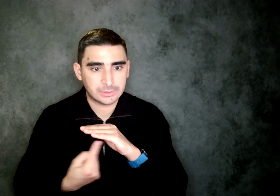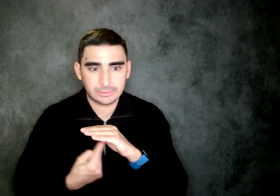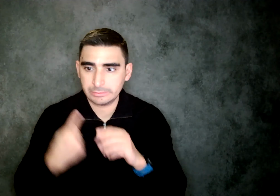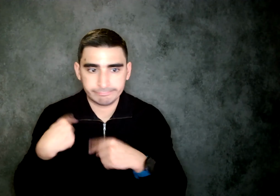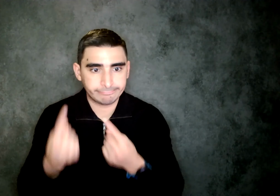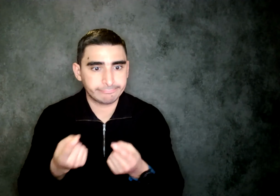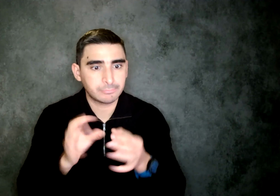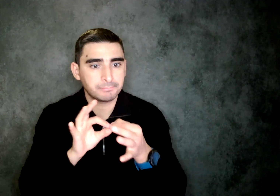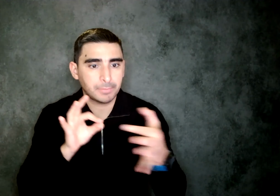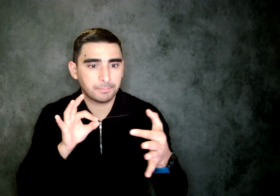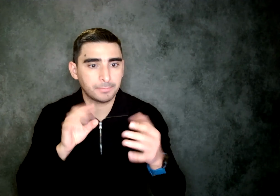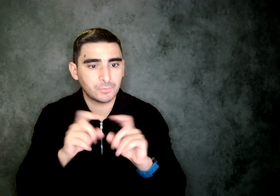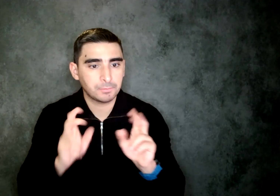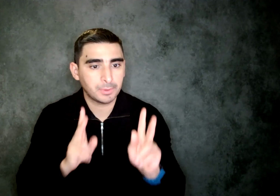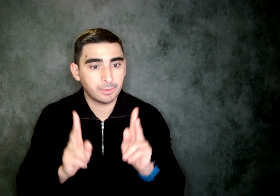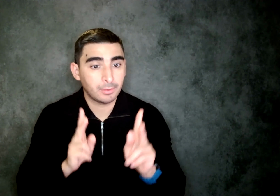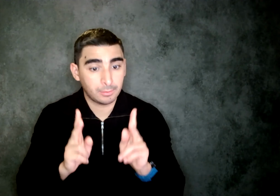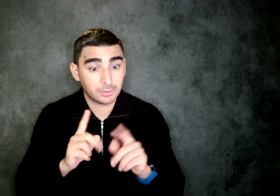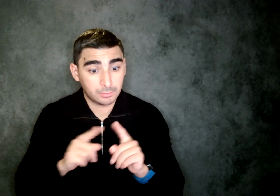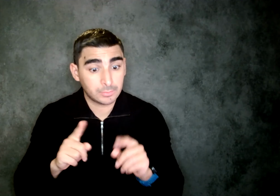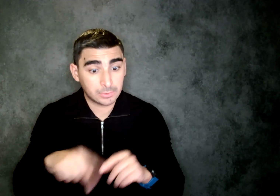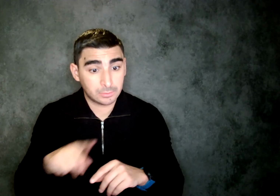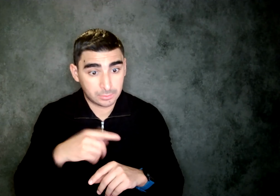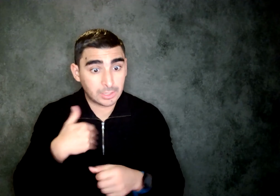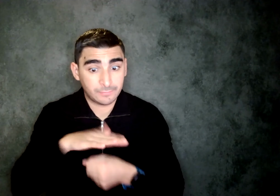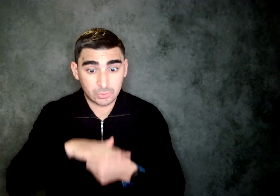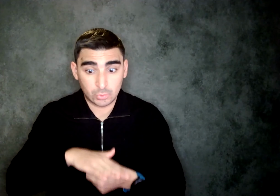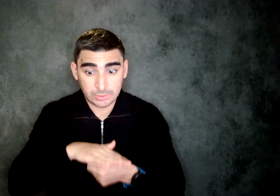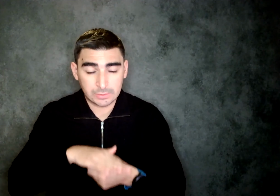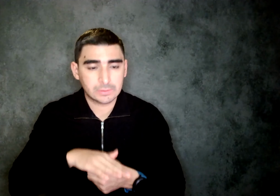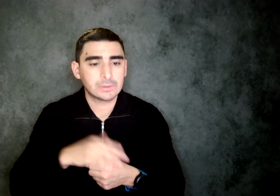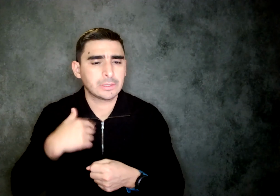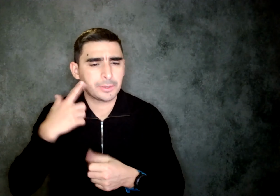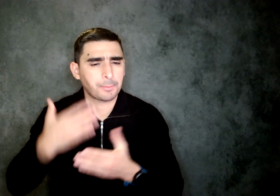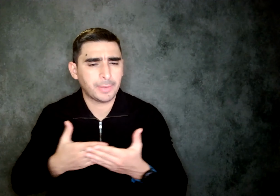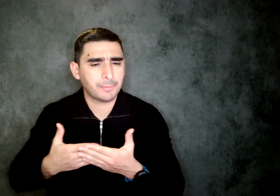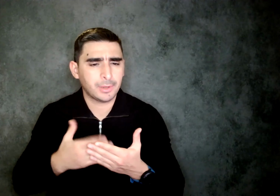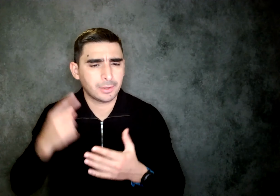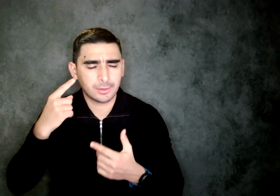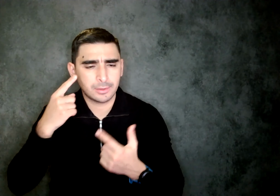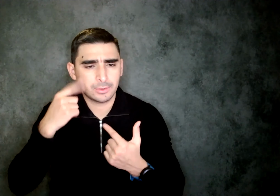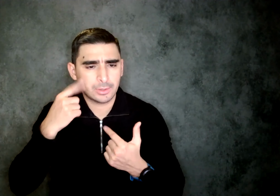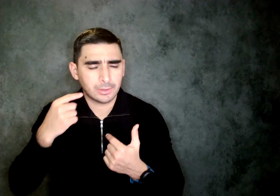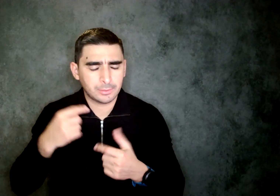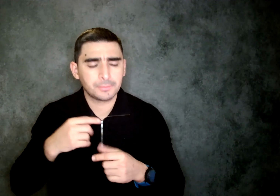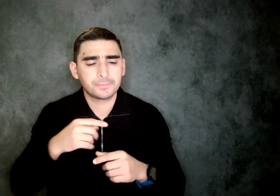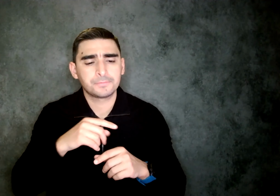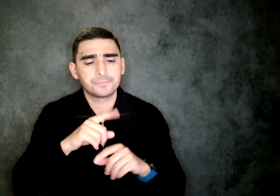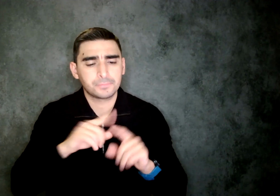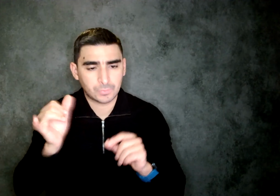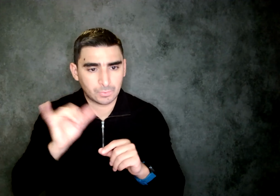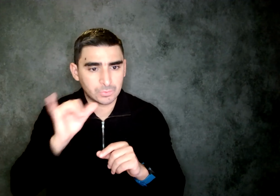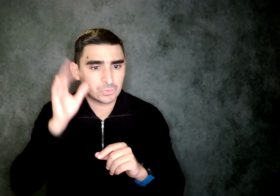desconectados, pero también que tienen estrés alto de salud mental y de resiliencia